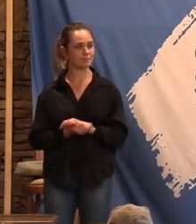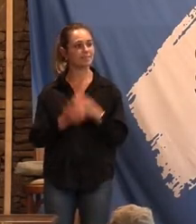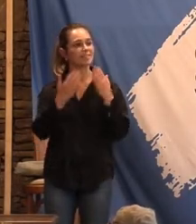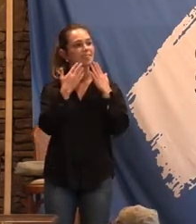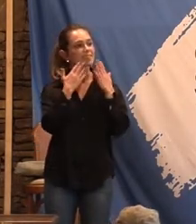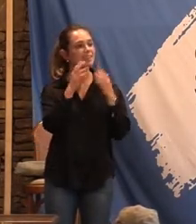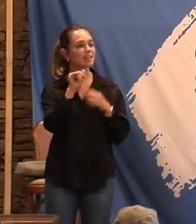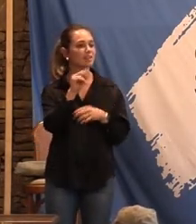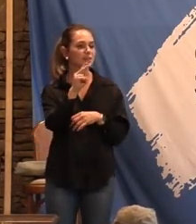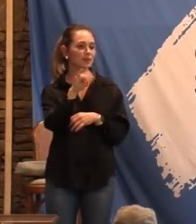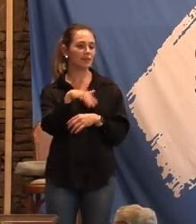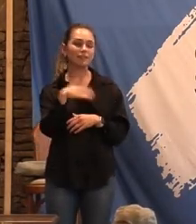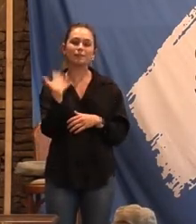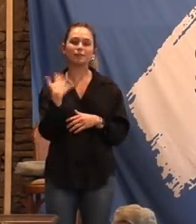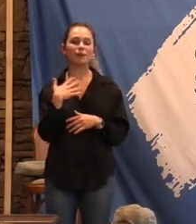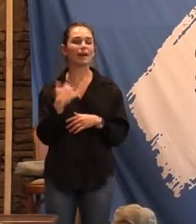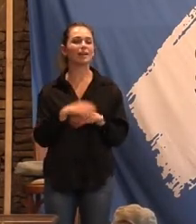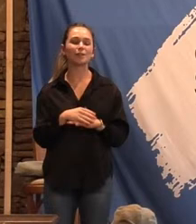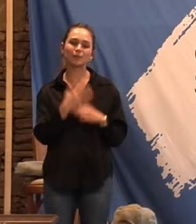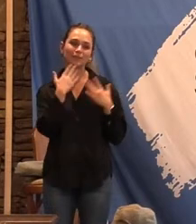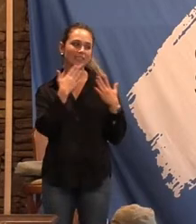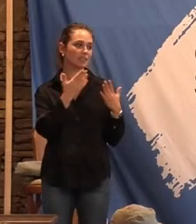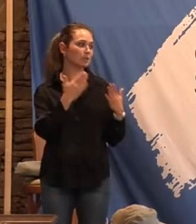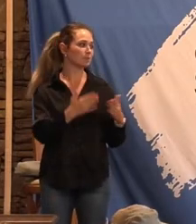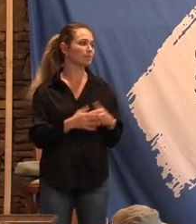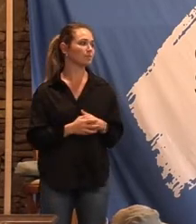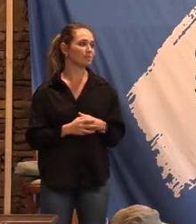Thank you, Andy Russell. Andy Russell from